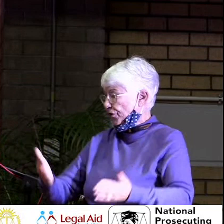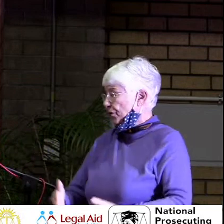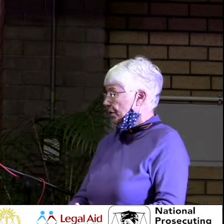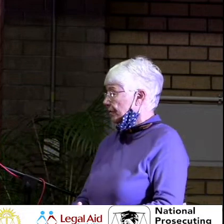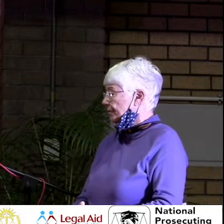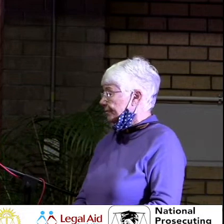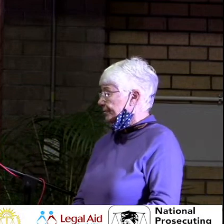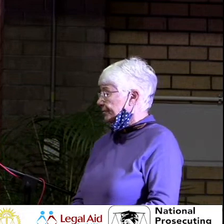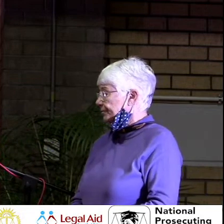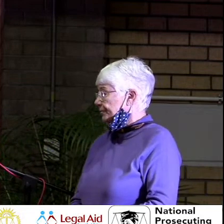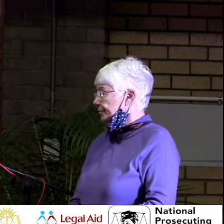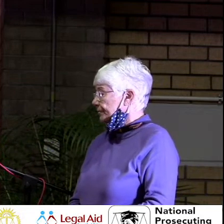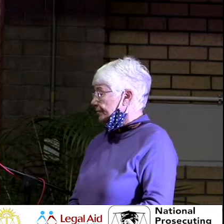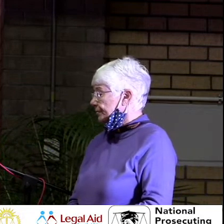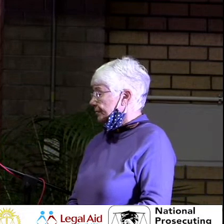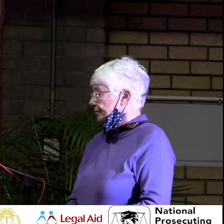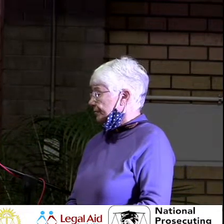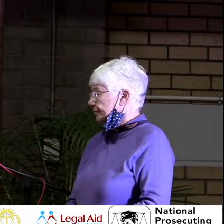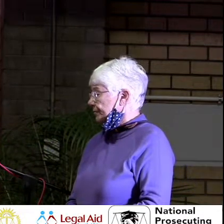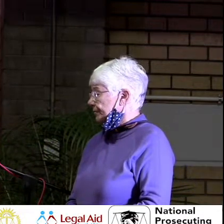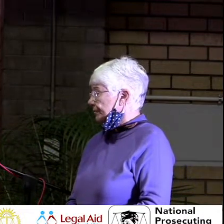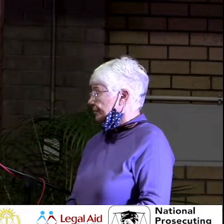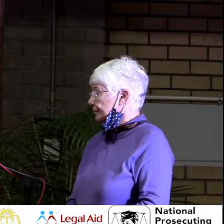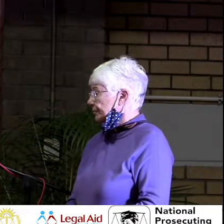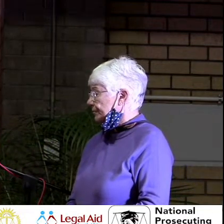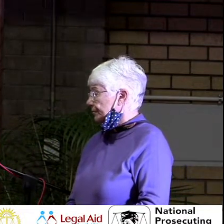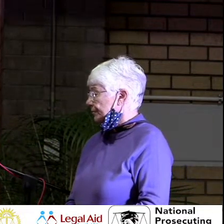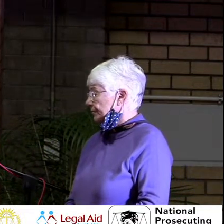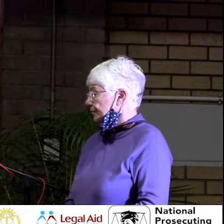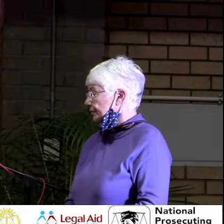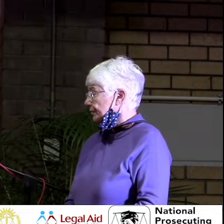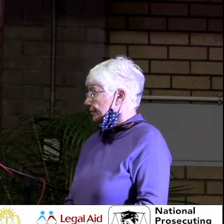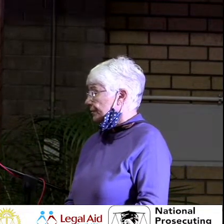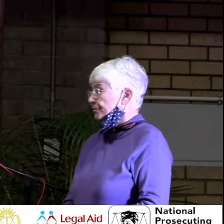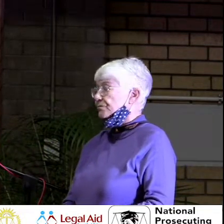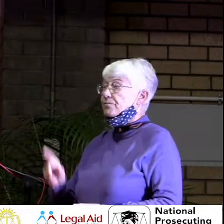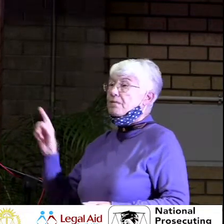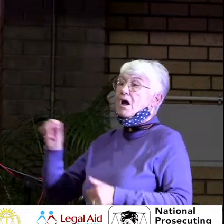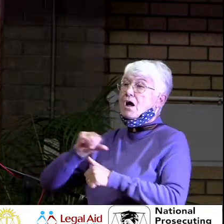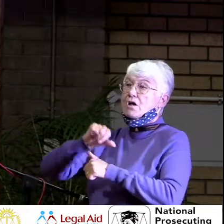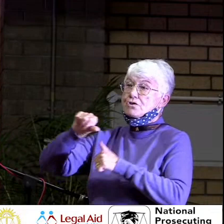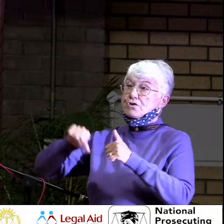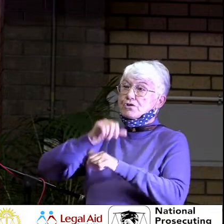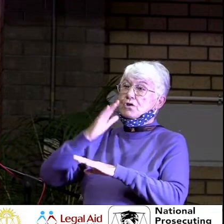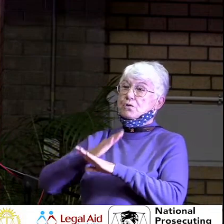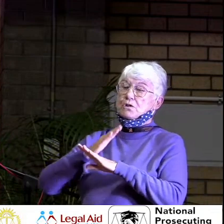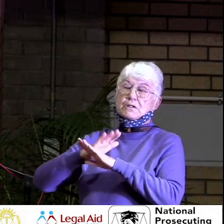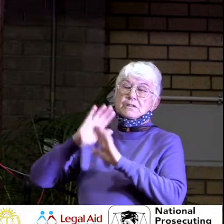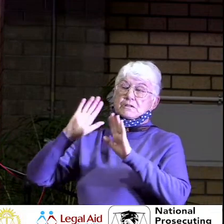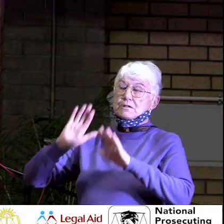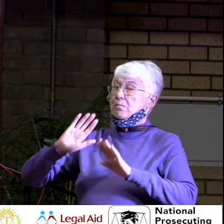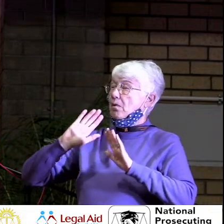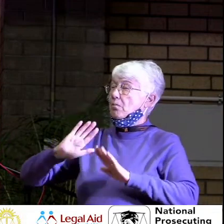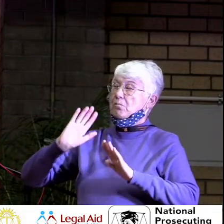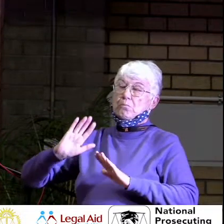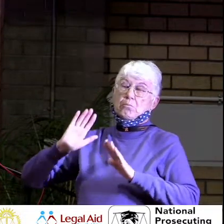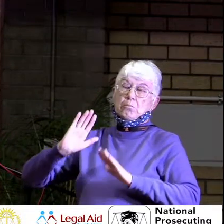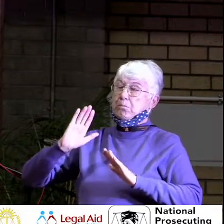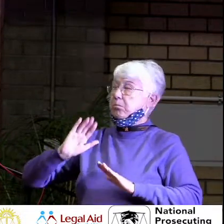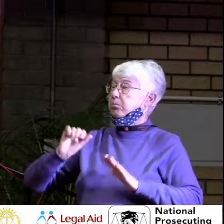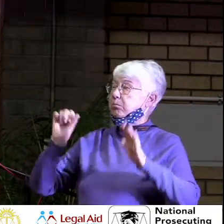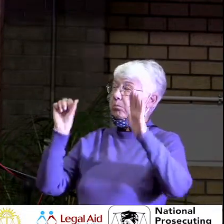There we are, ladies and gentlemen. Social development forms such a very important role in our lives.